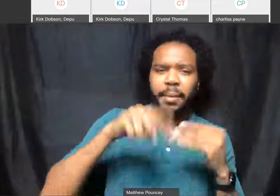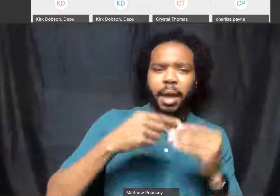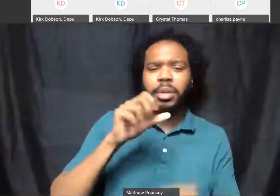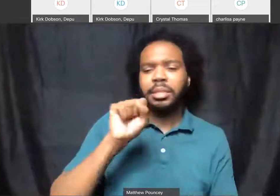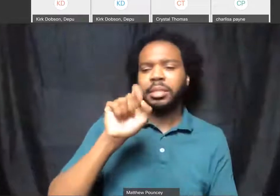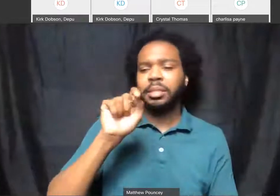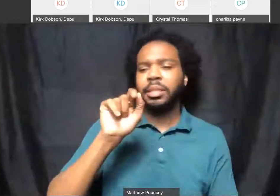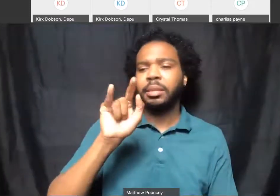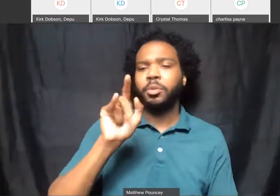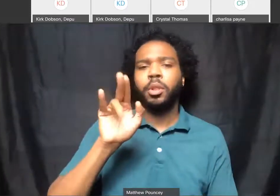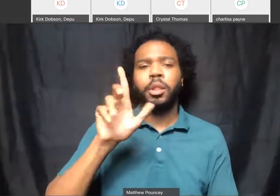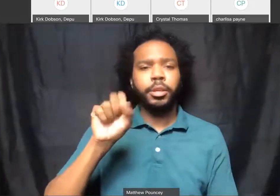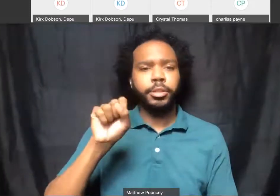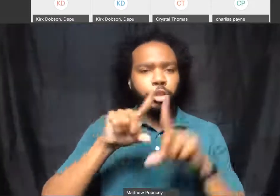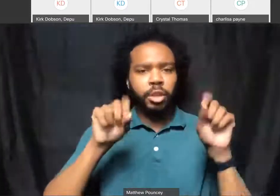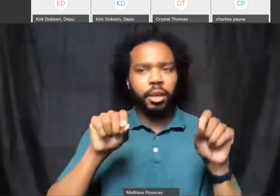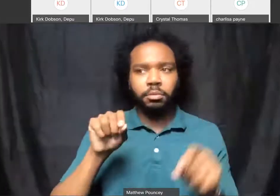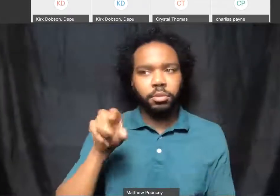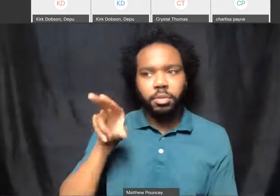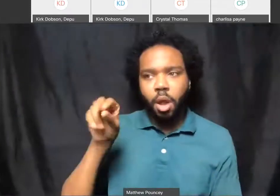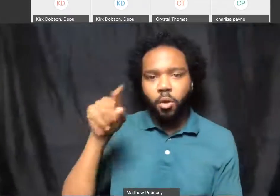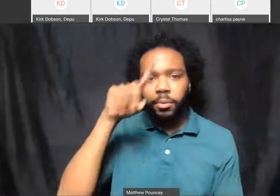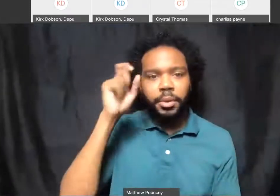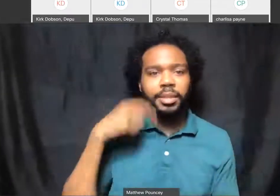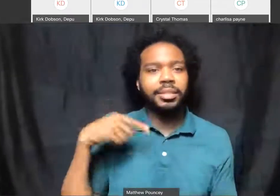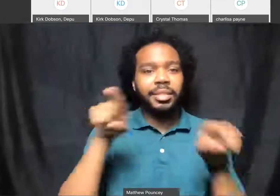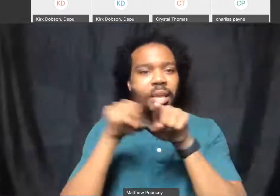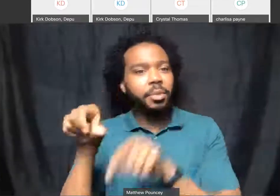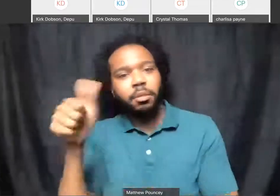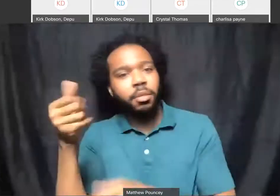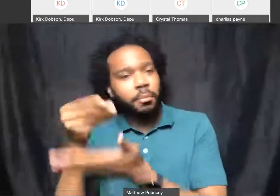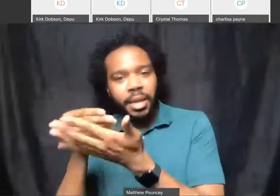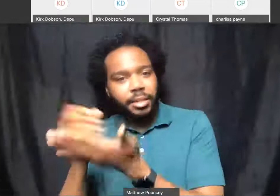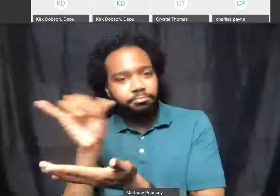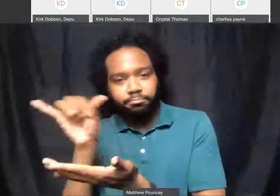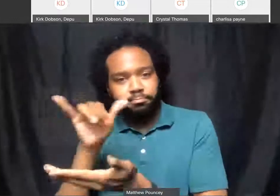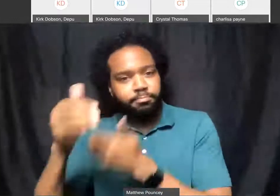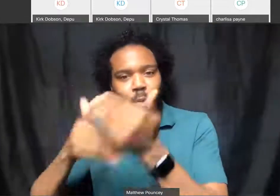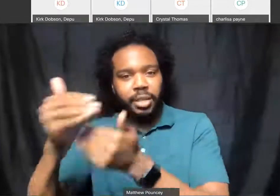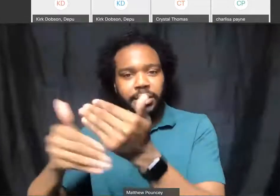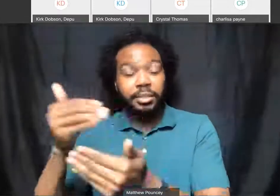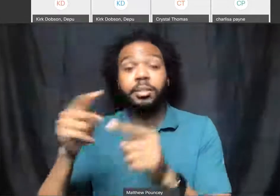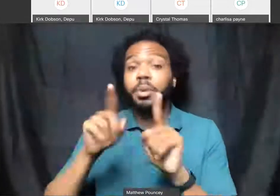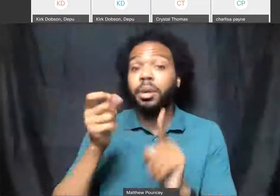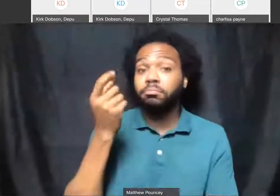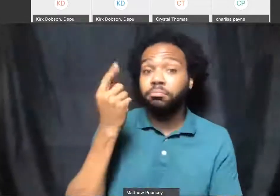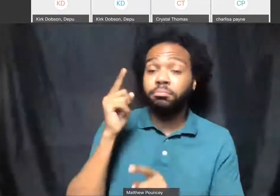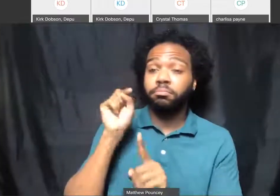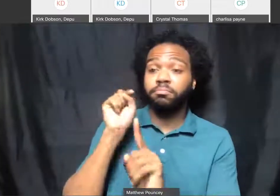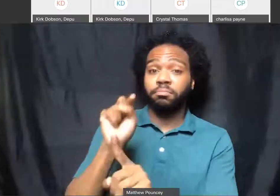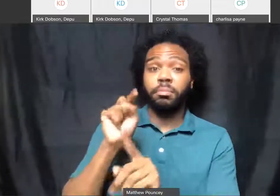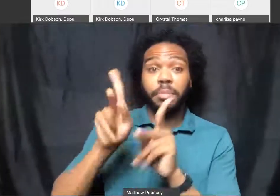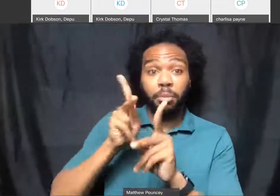the same way as other money. But in terms of people's rights